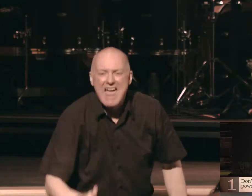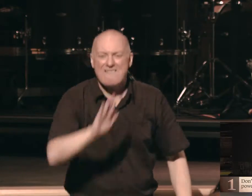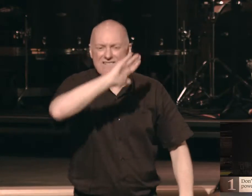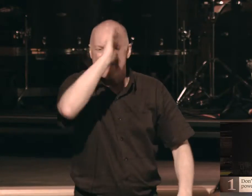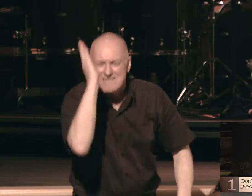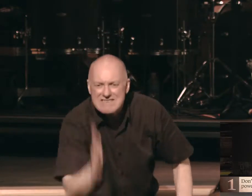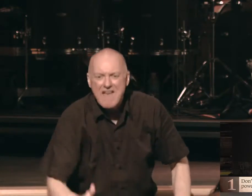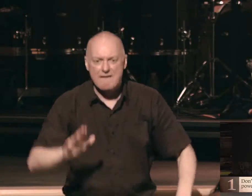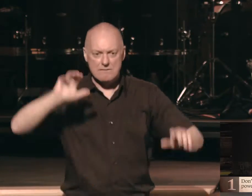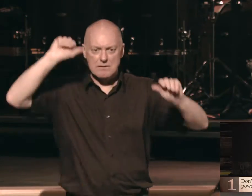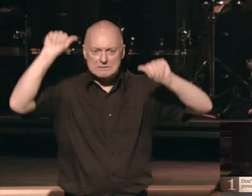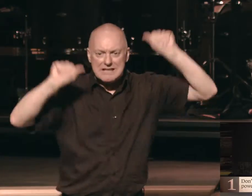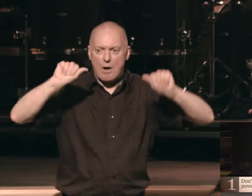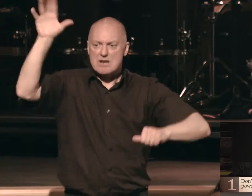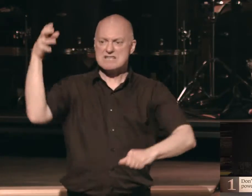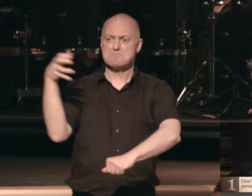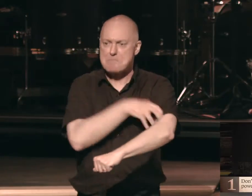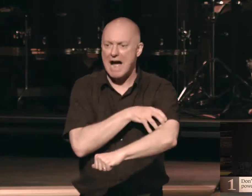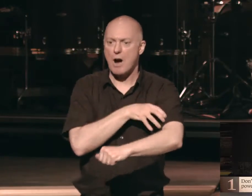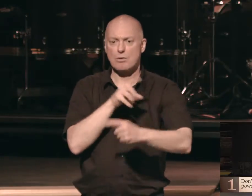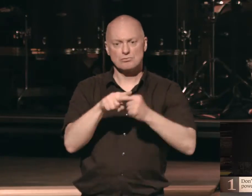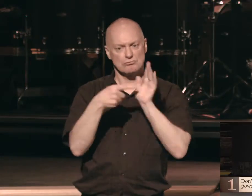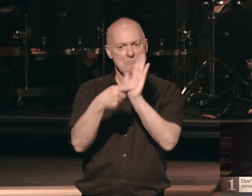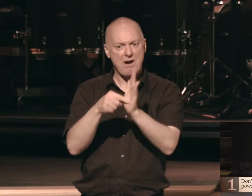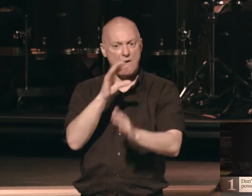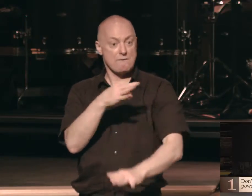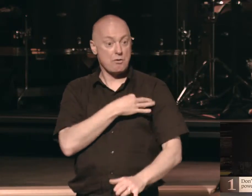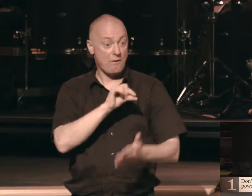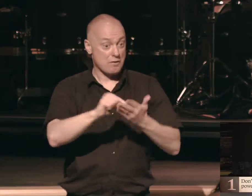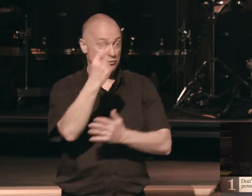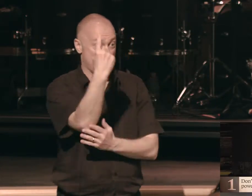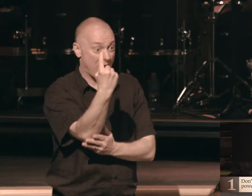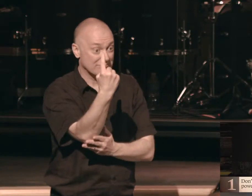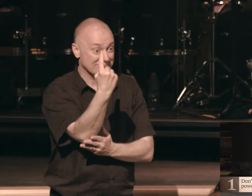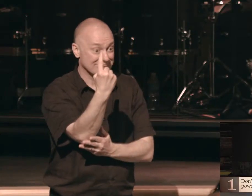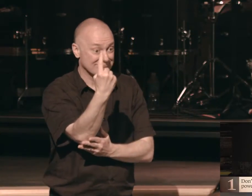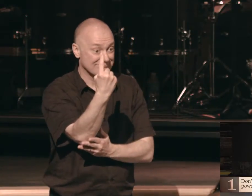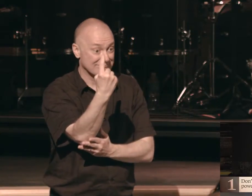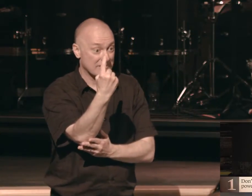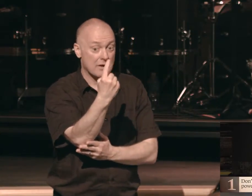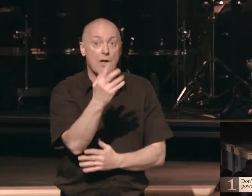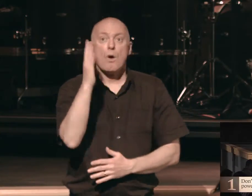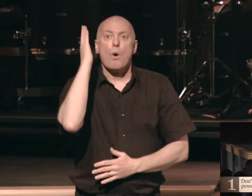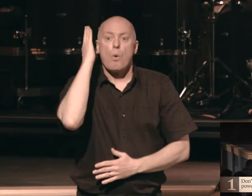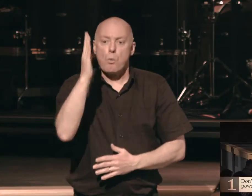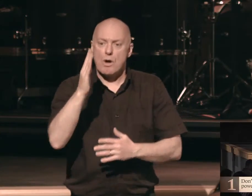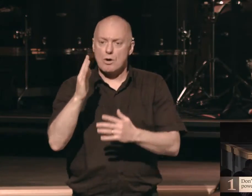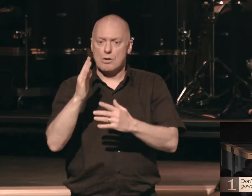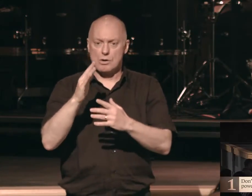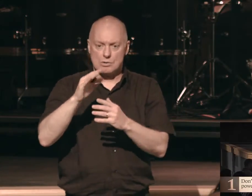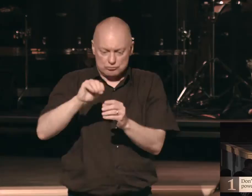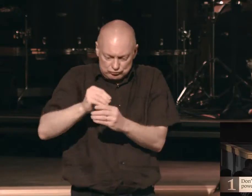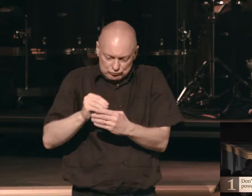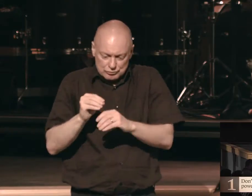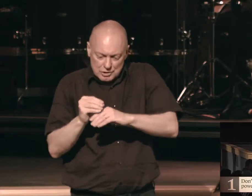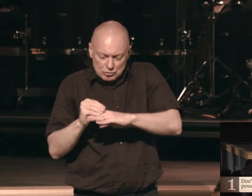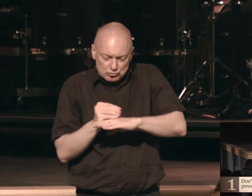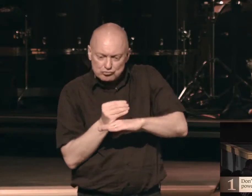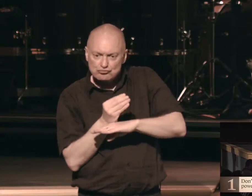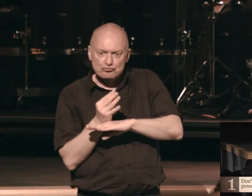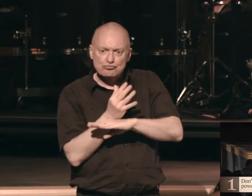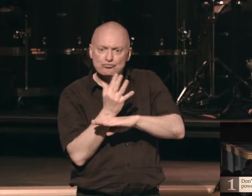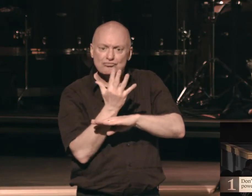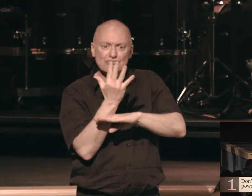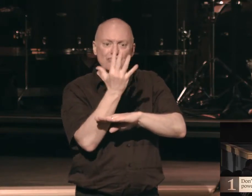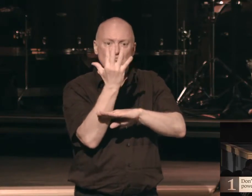universe. Don't ever underestimate his power to bear fruit. Verse 1. There shall come forth a shoot from the stump of